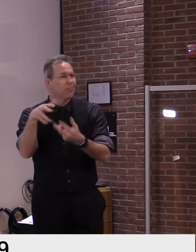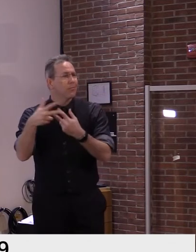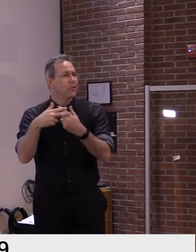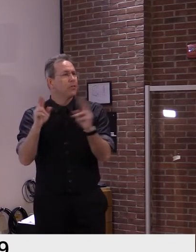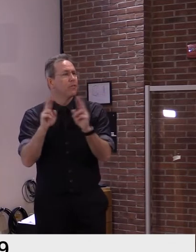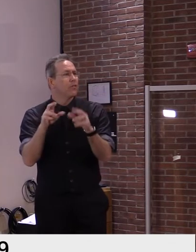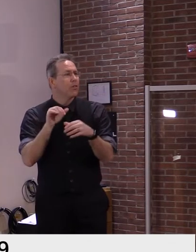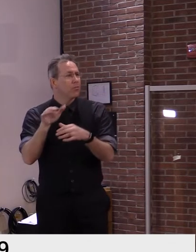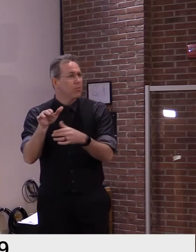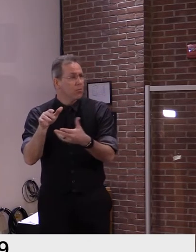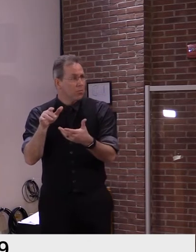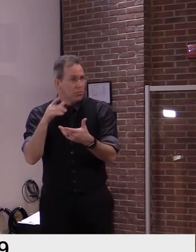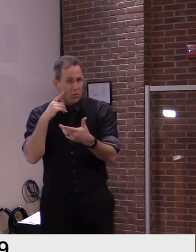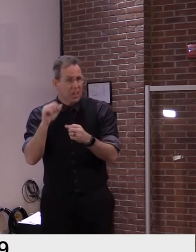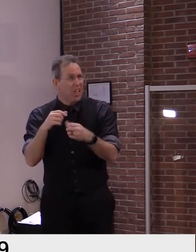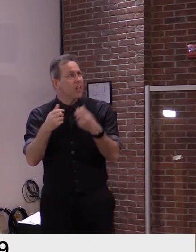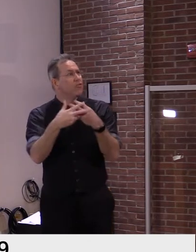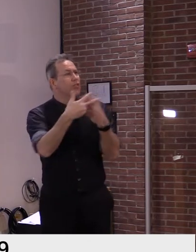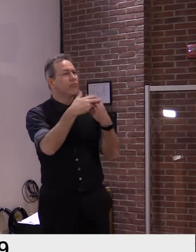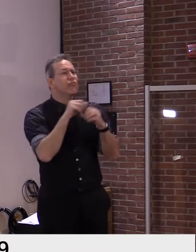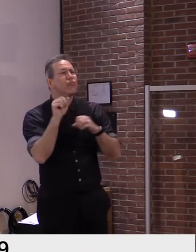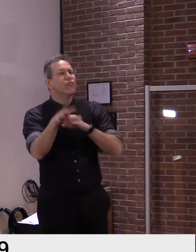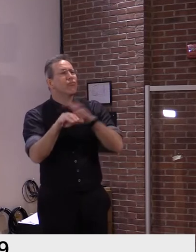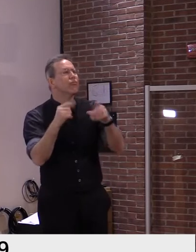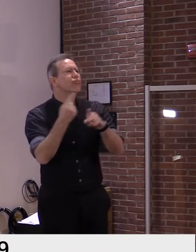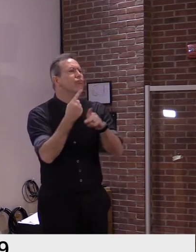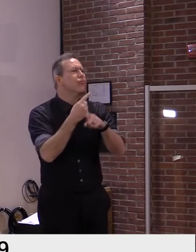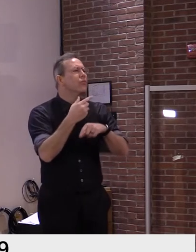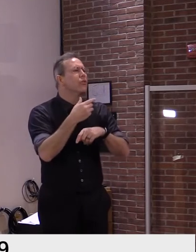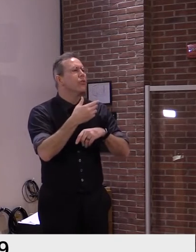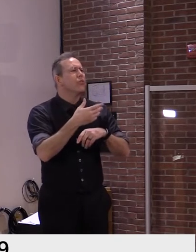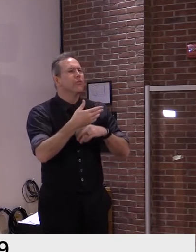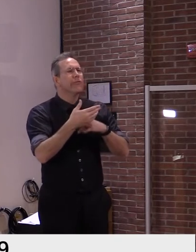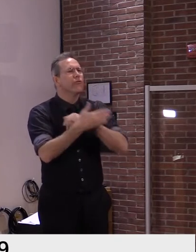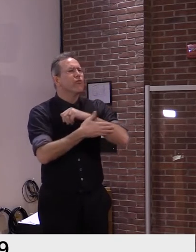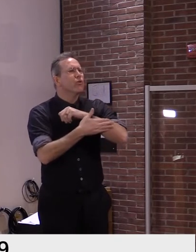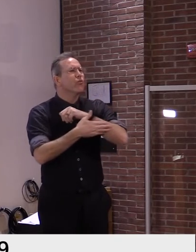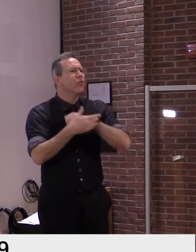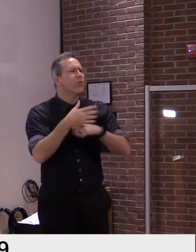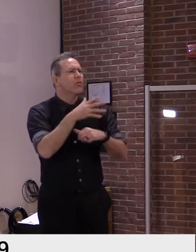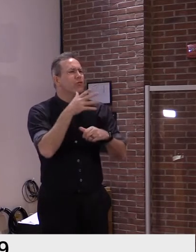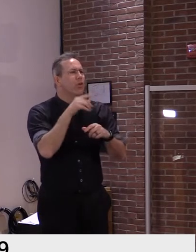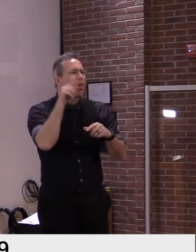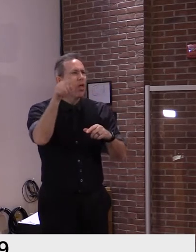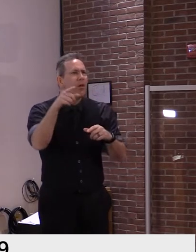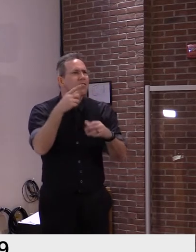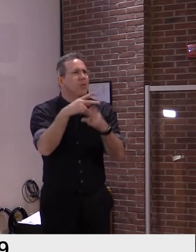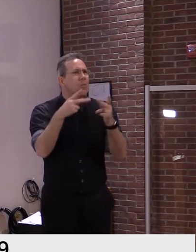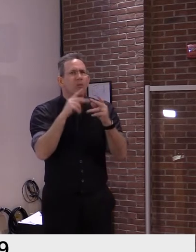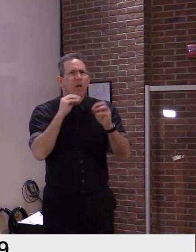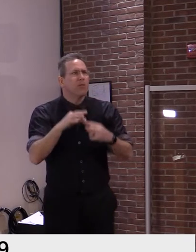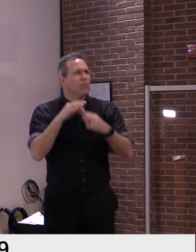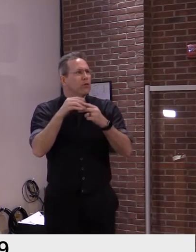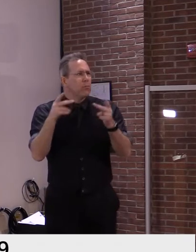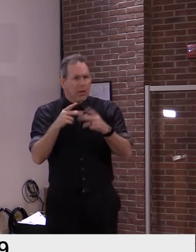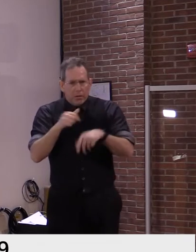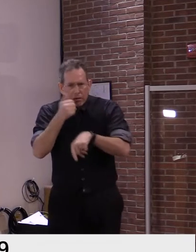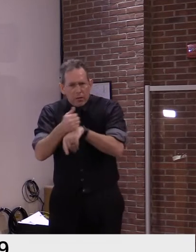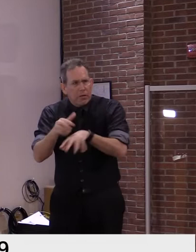rural locations or places where they don't have the capacity to hold the other vaccines?